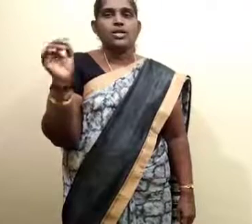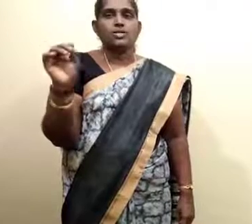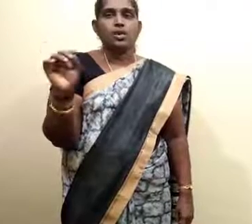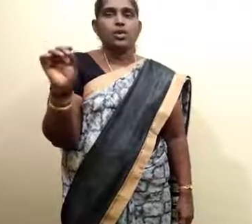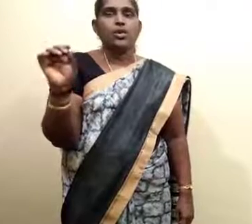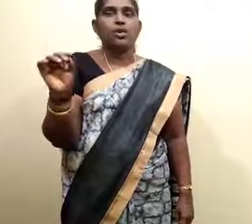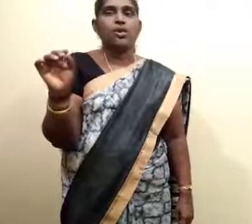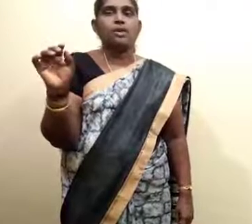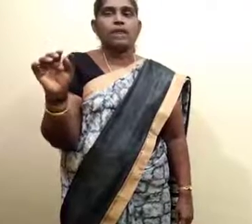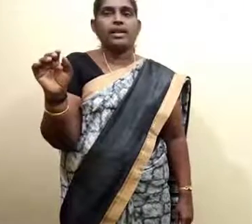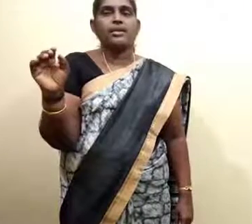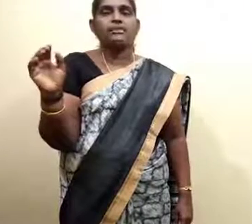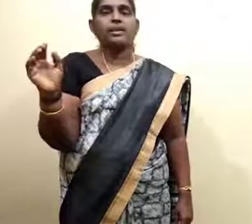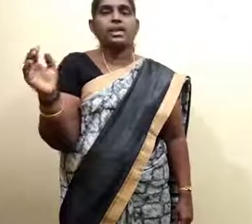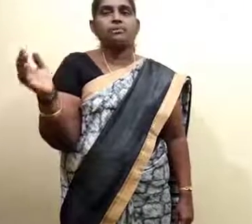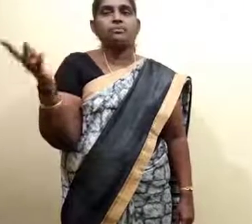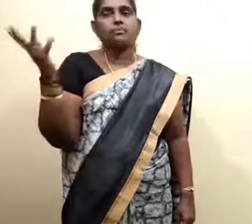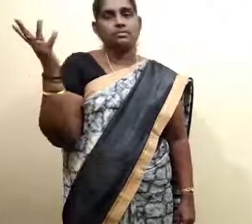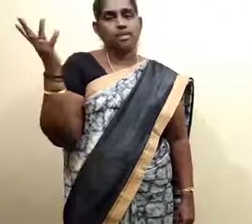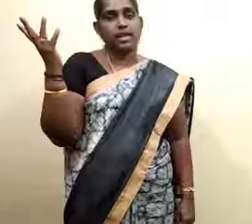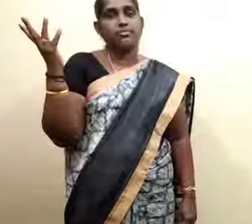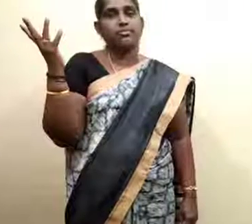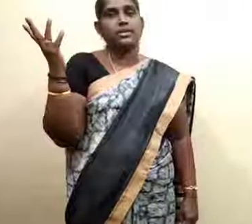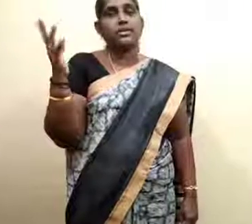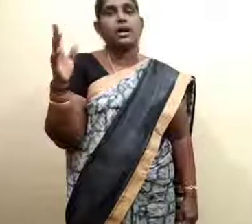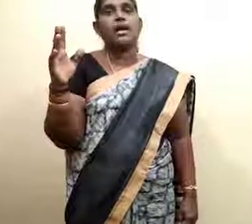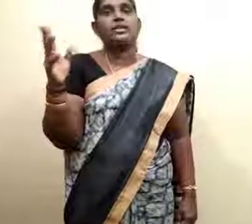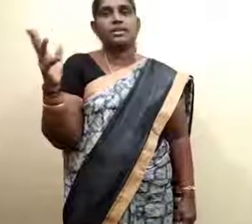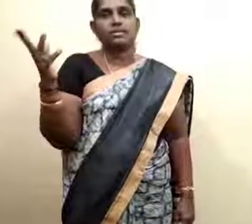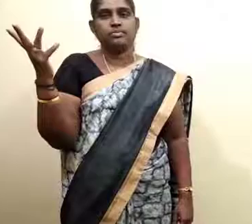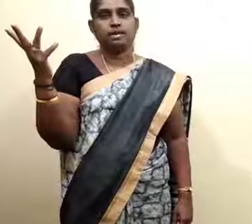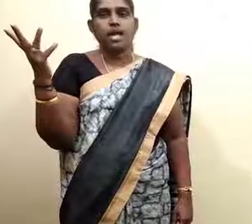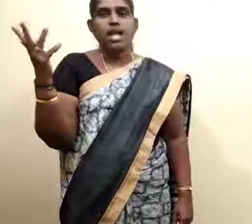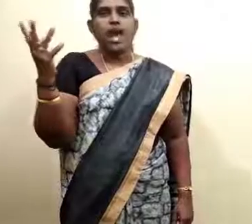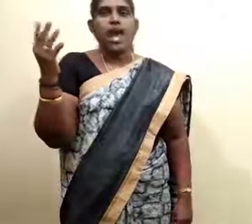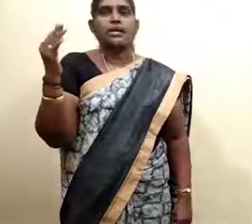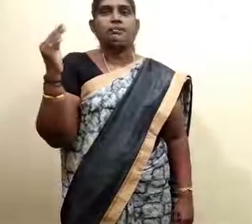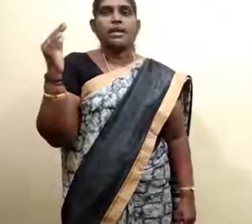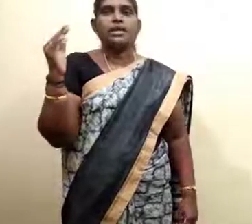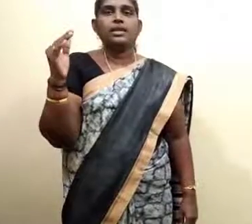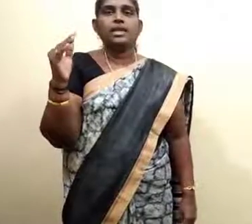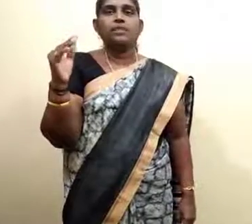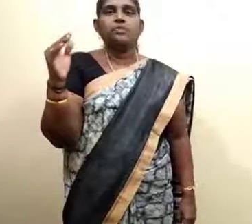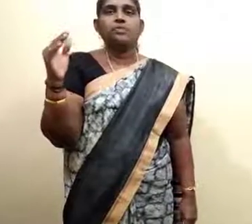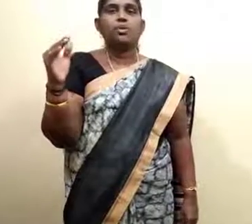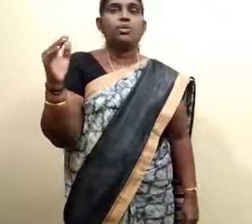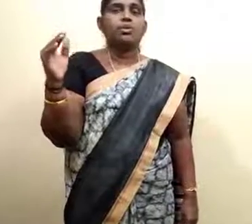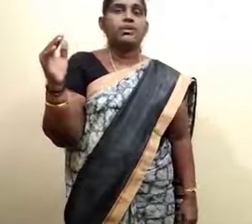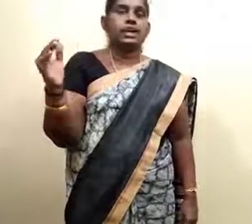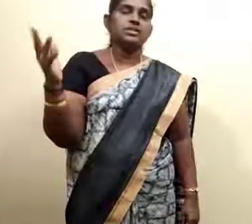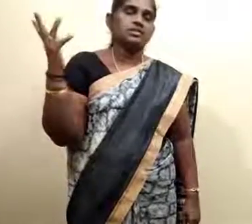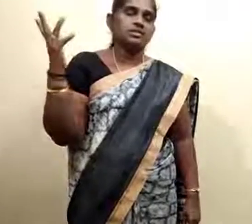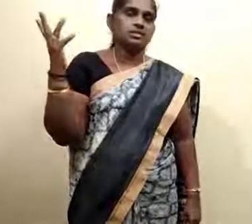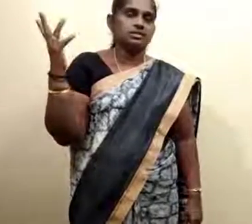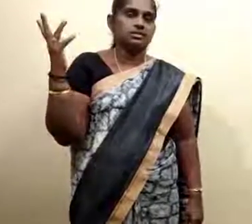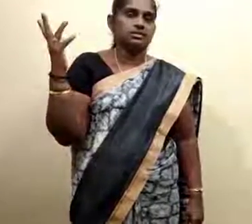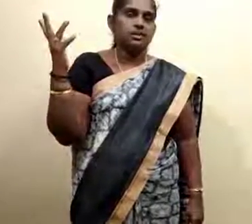So coal mines became deeper and making it more dangerous also.